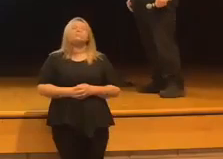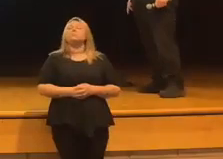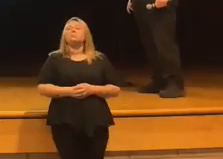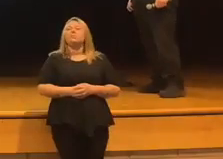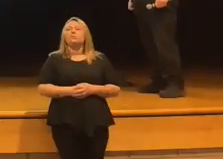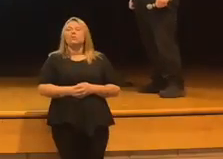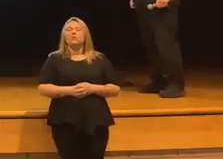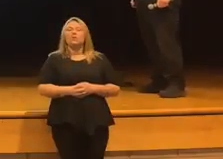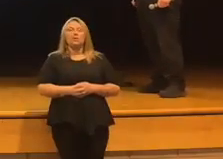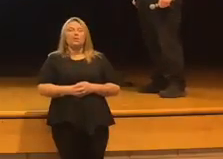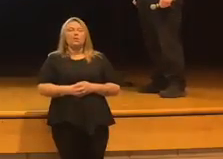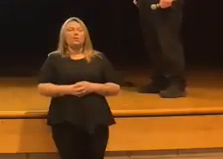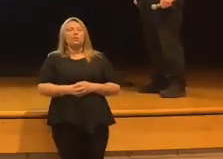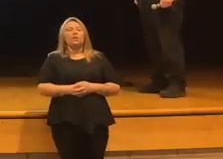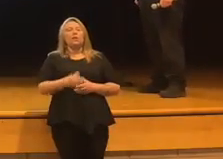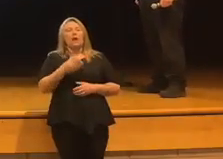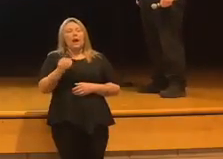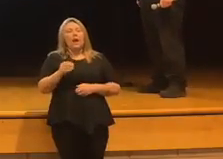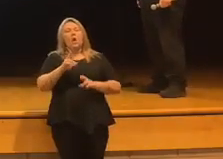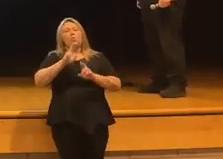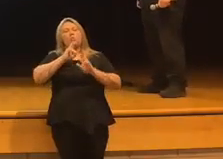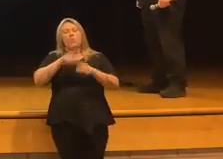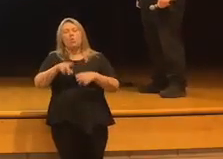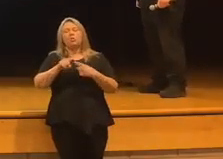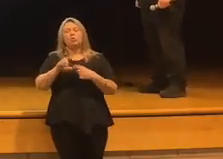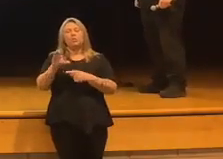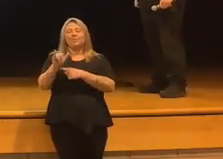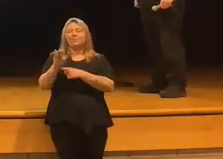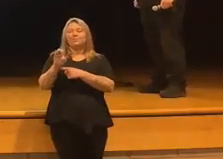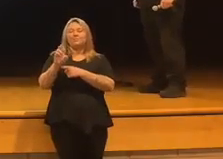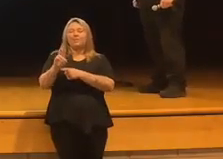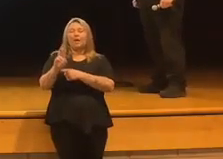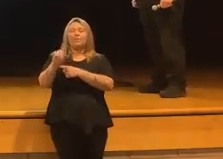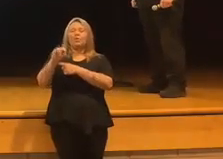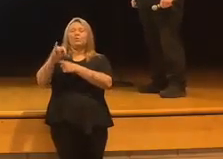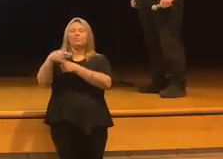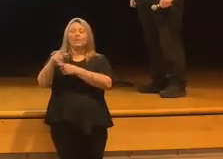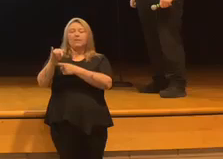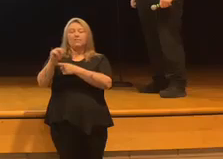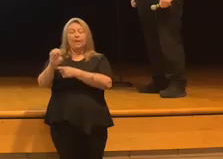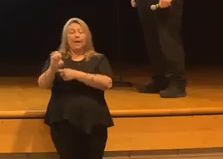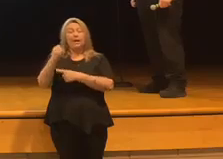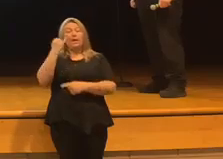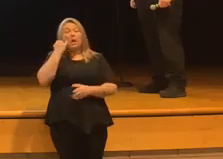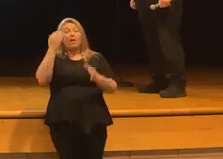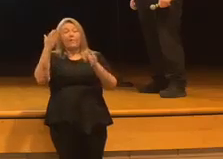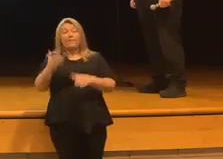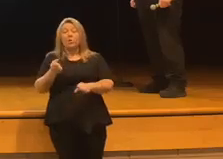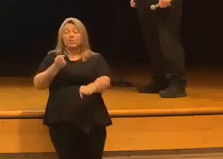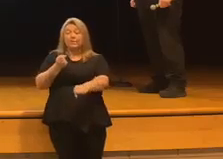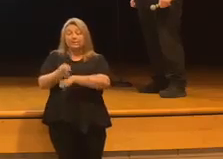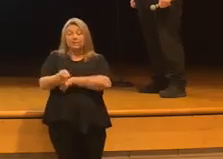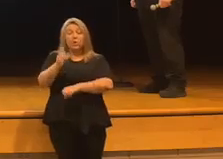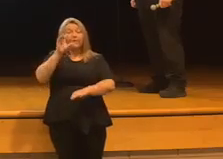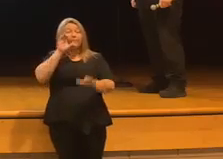And then report to the cyber tip line. Anyone who sends your child photos or videos